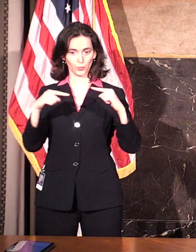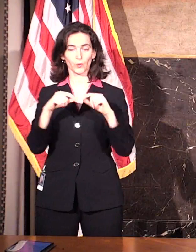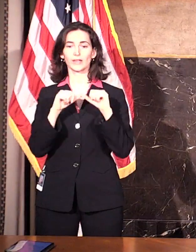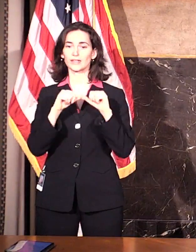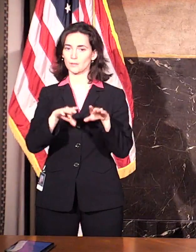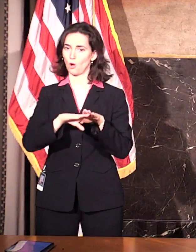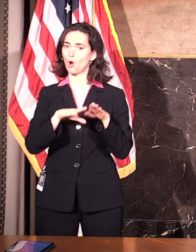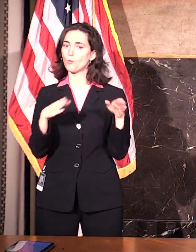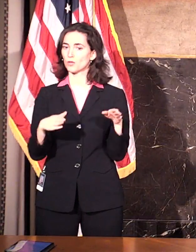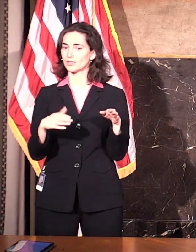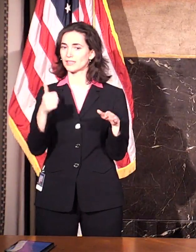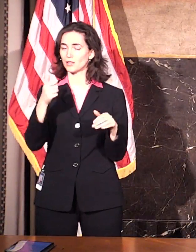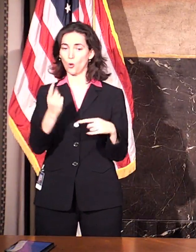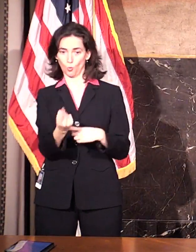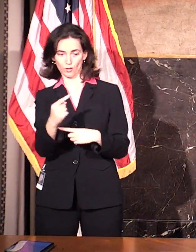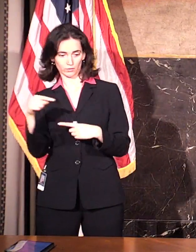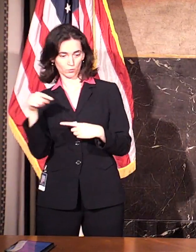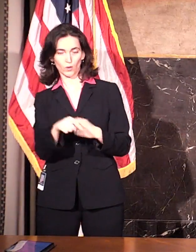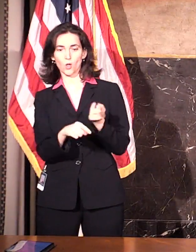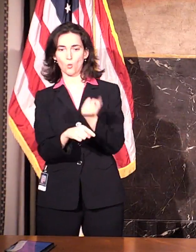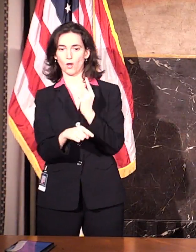the event.